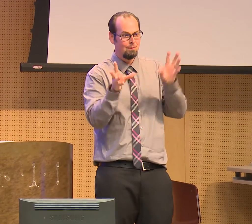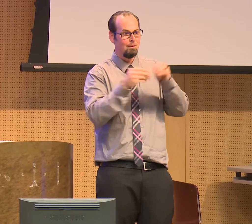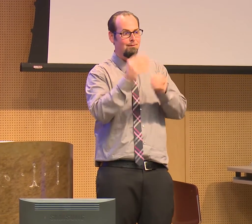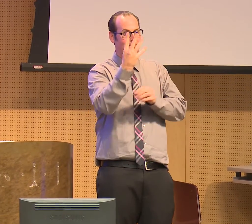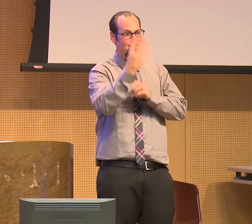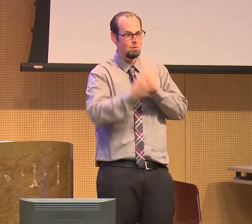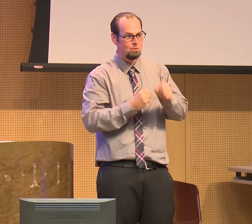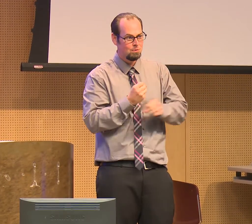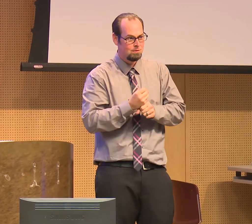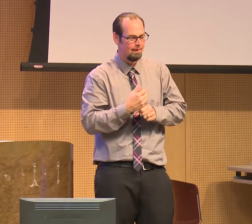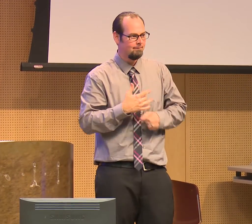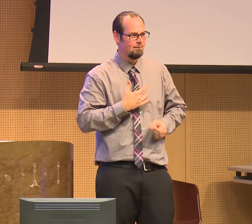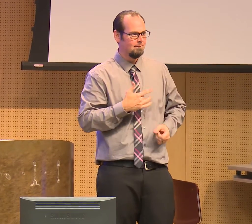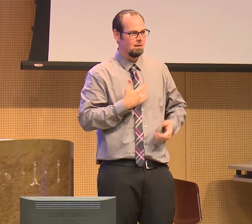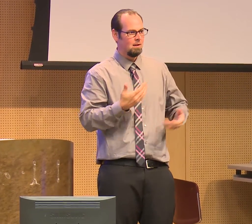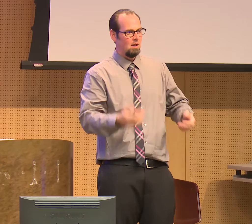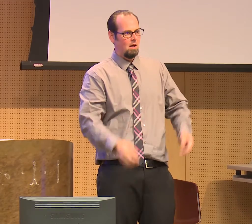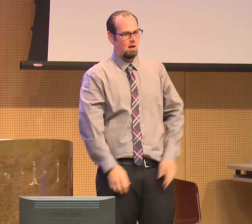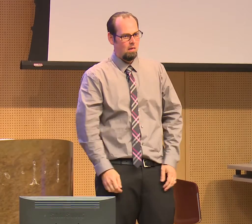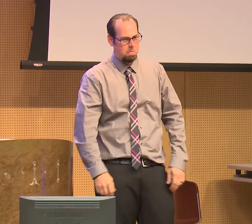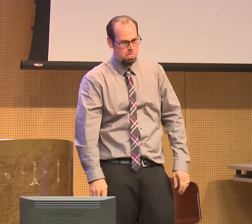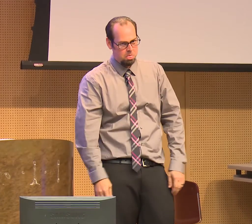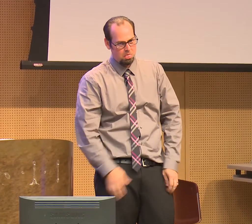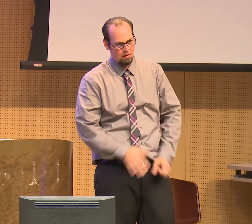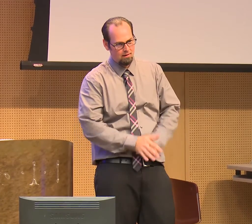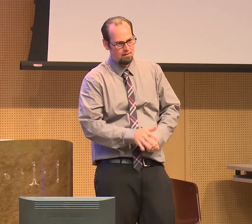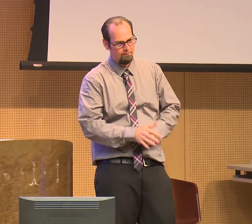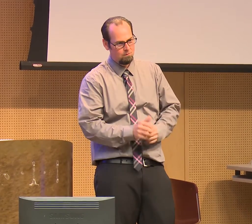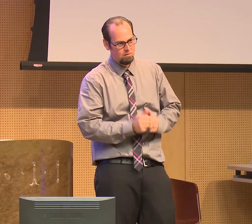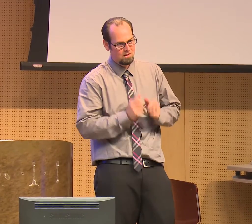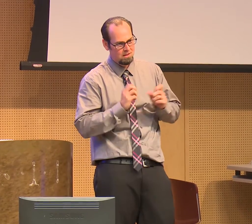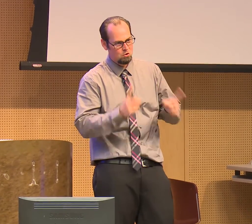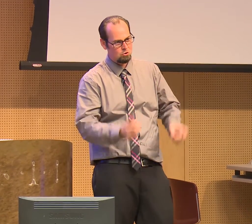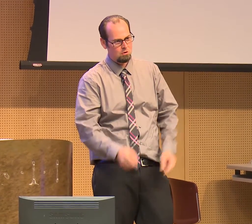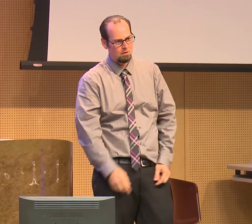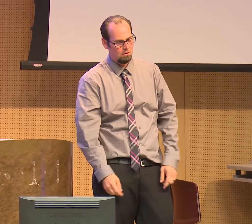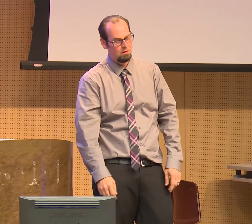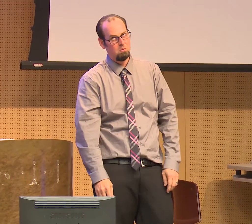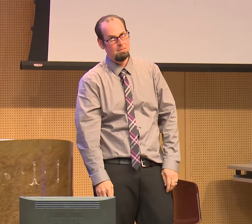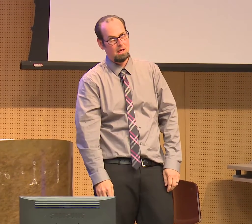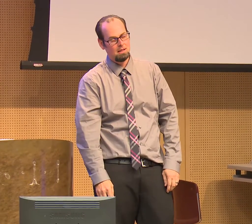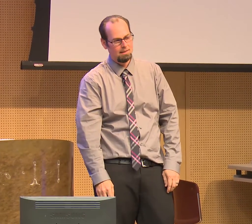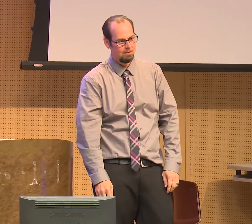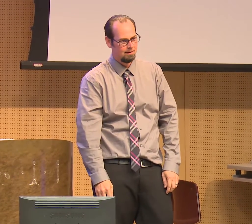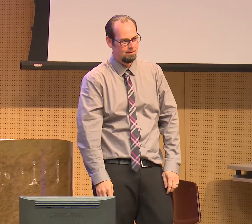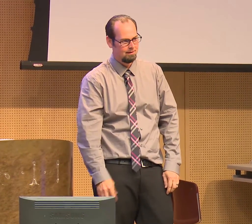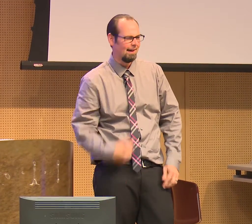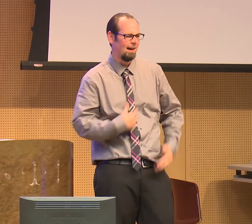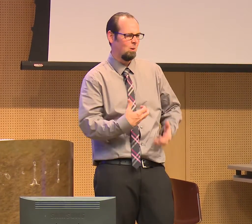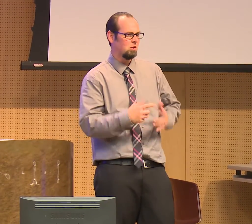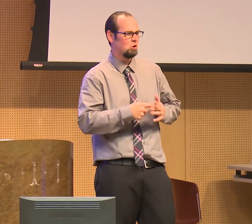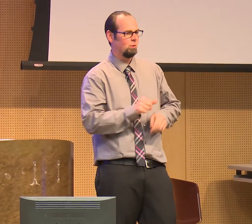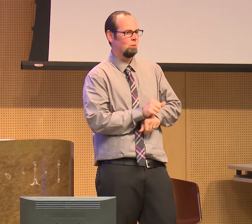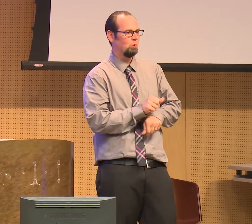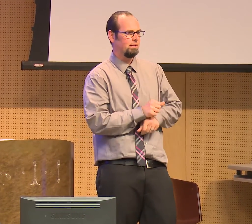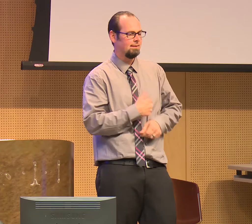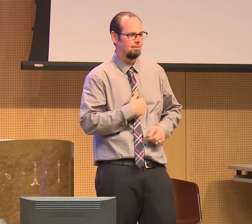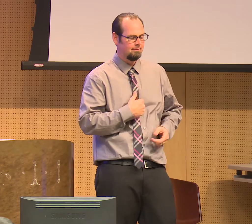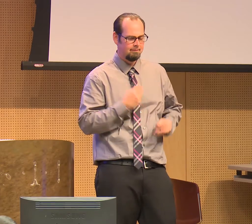It took 3 to 4 years to get my associate's degree, and I was basically done with school, worn out.